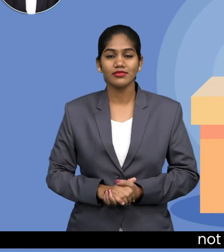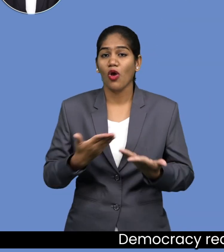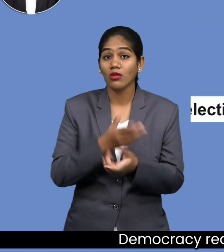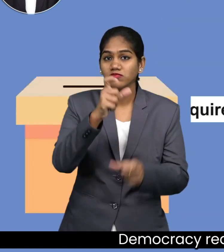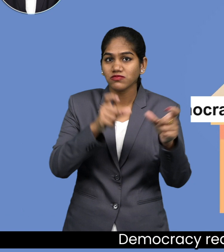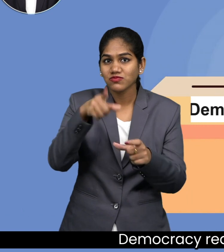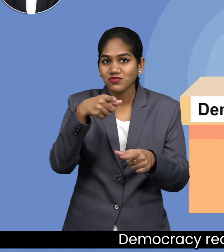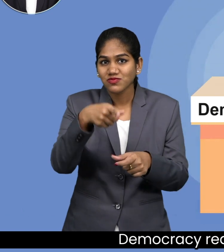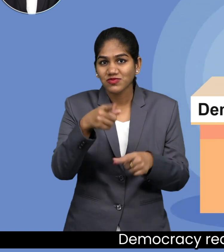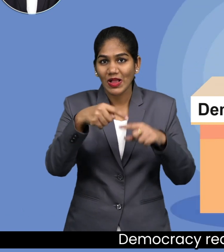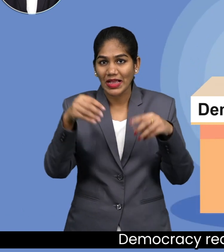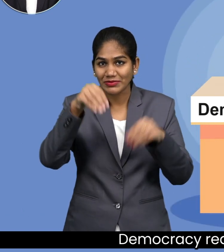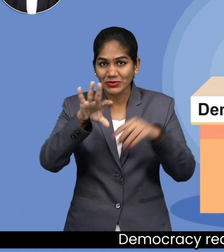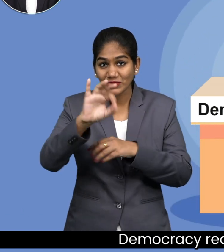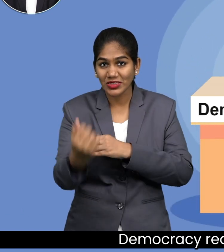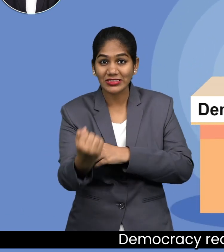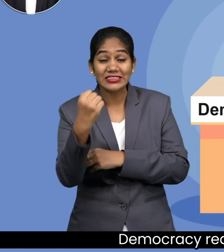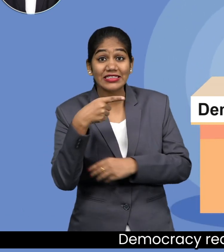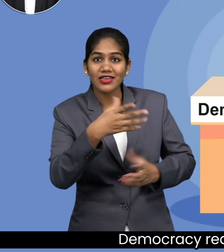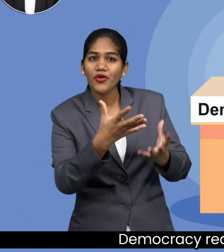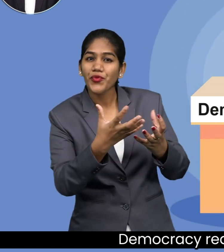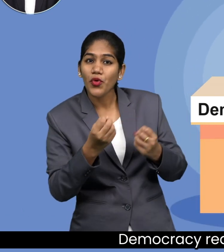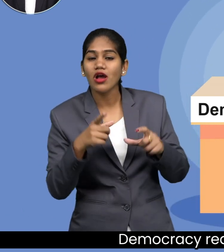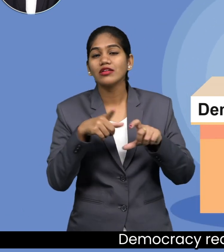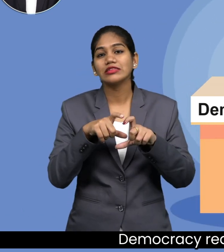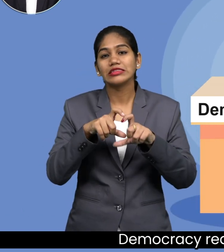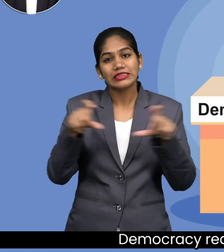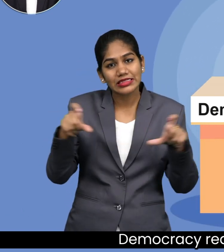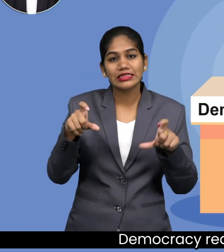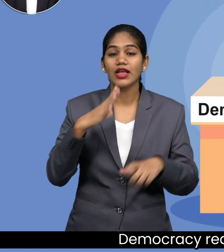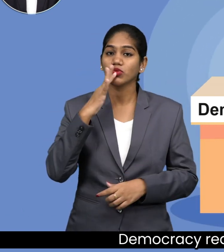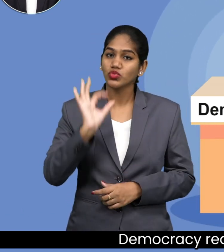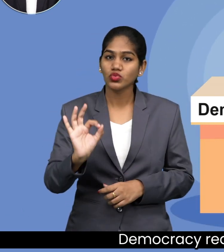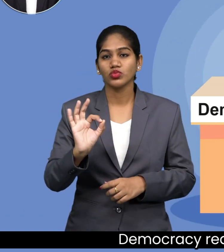democracy requires free and fair elections.